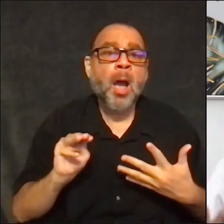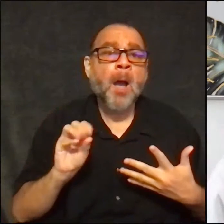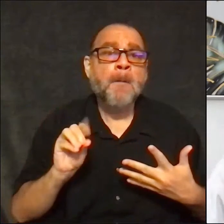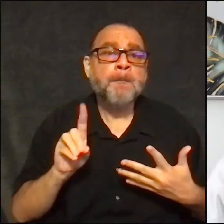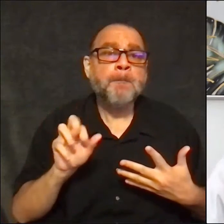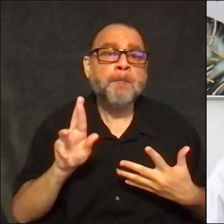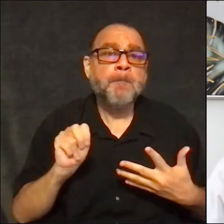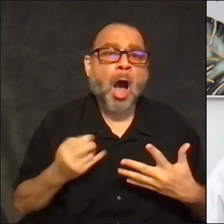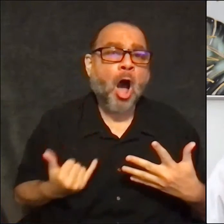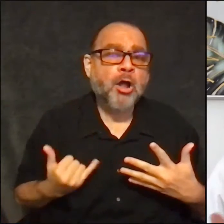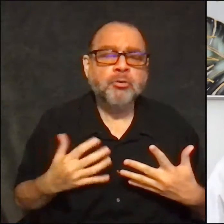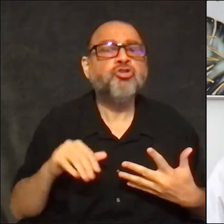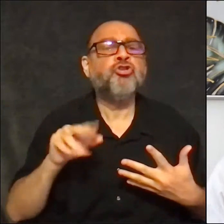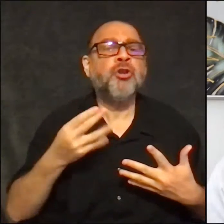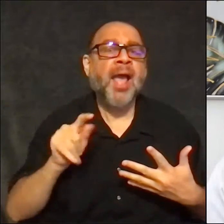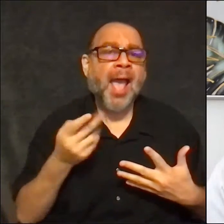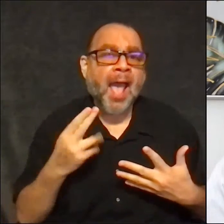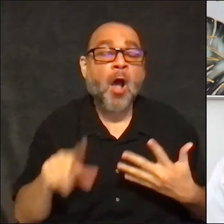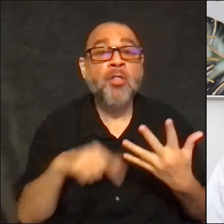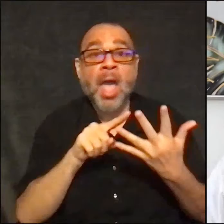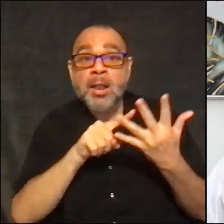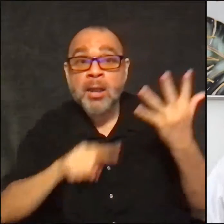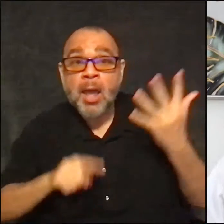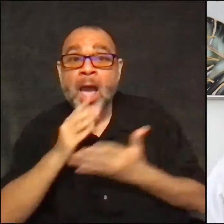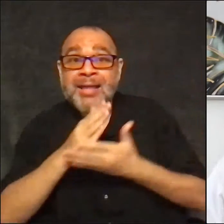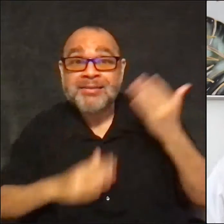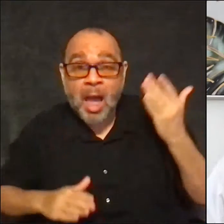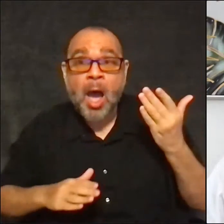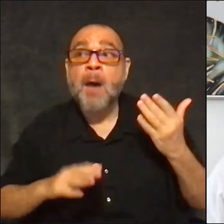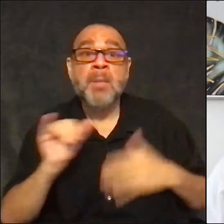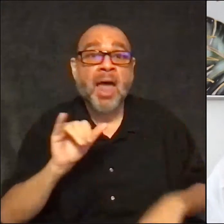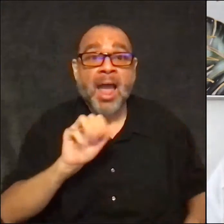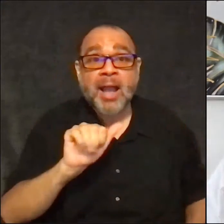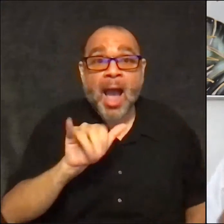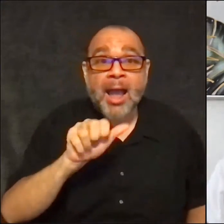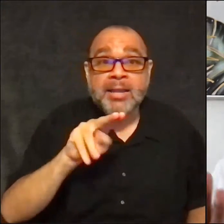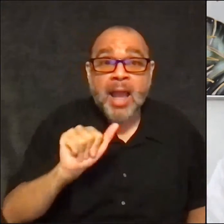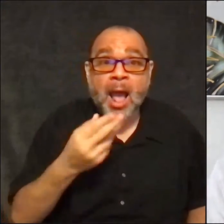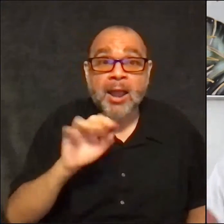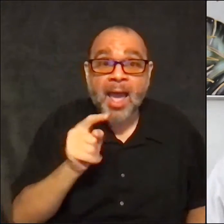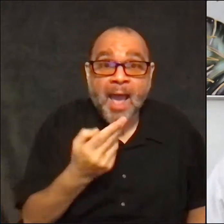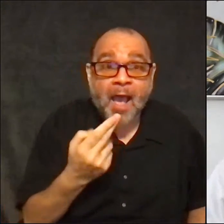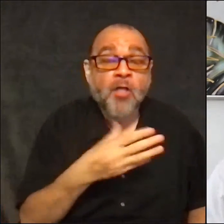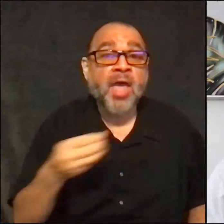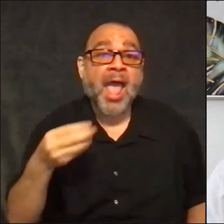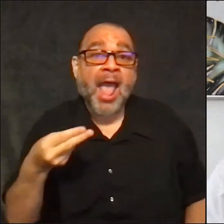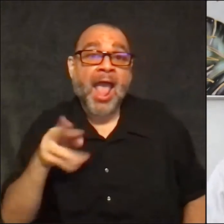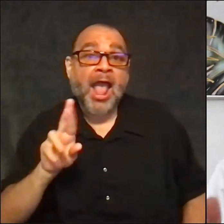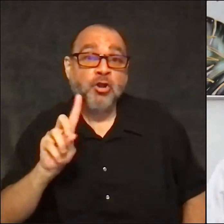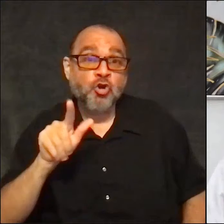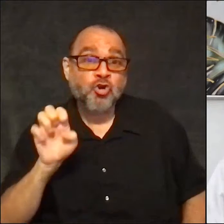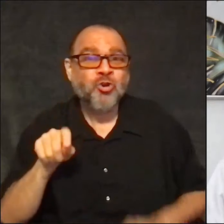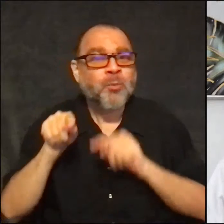more fully BIPOC-owned companies such as Ayana Health, alongside Hurdle. We got the CEO from Hurdle